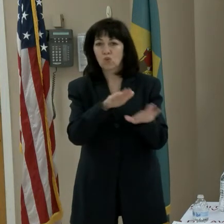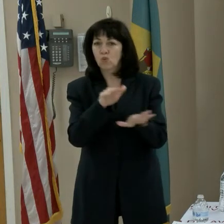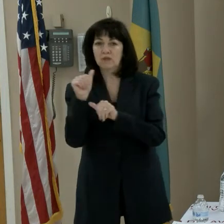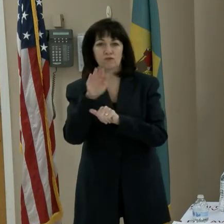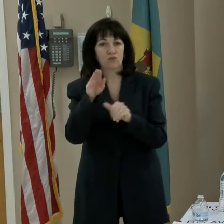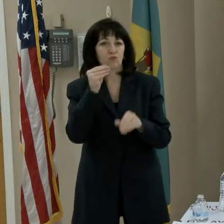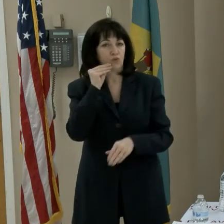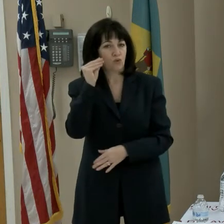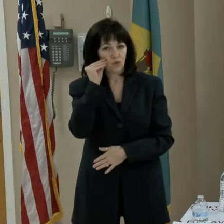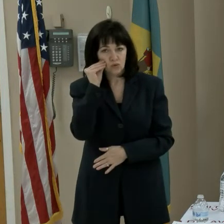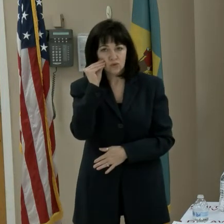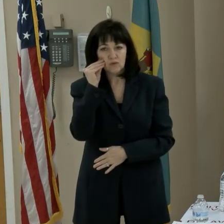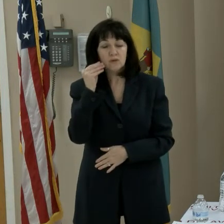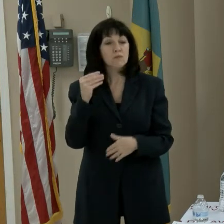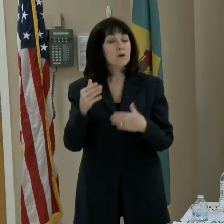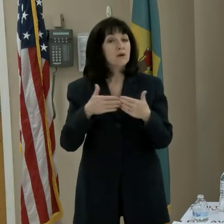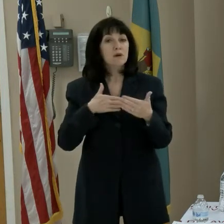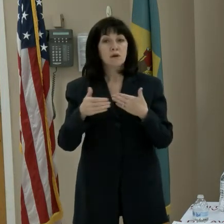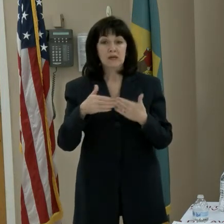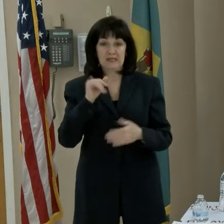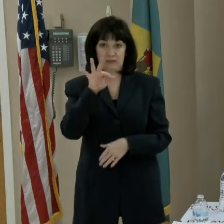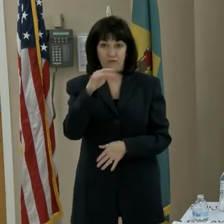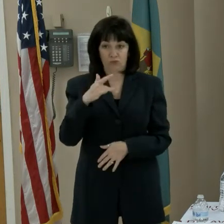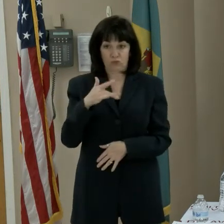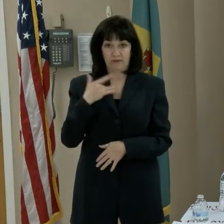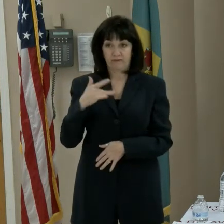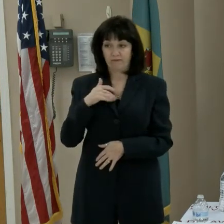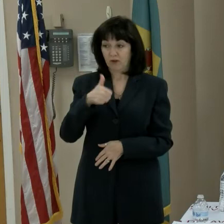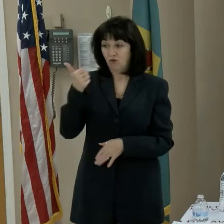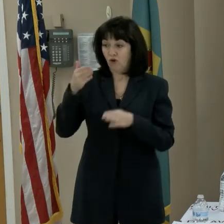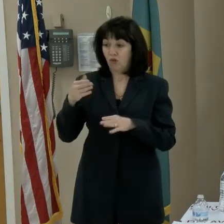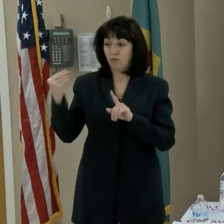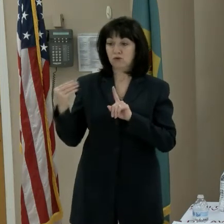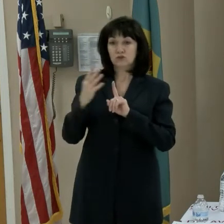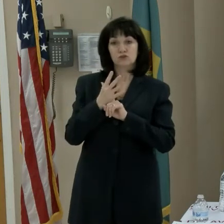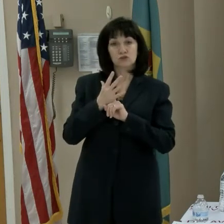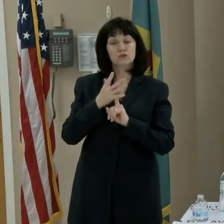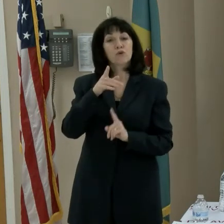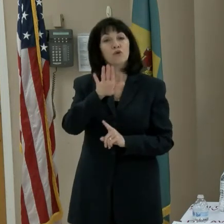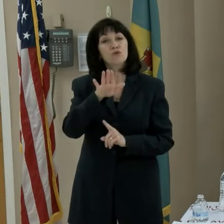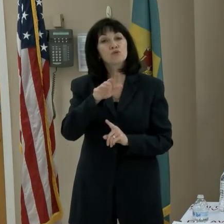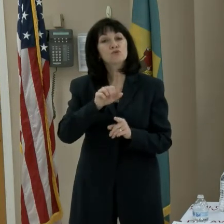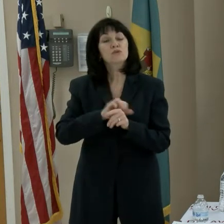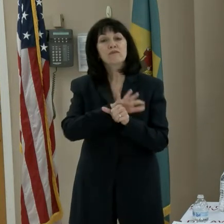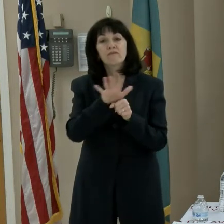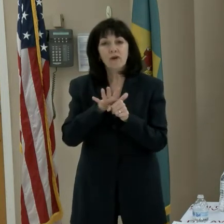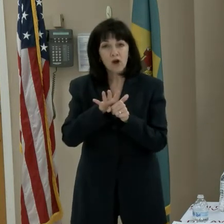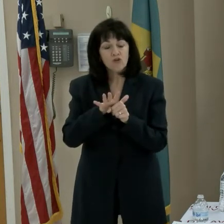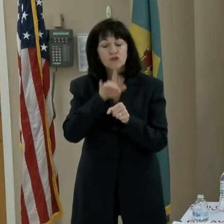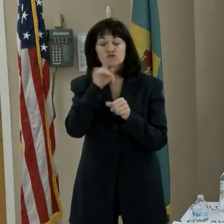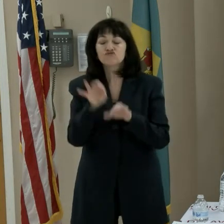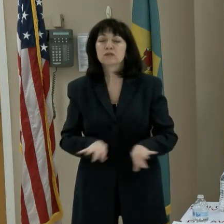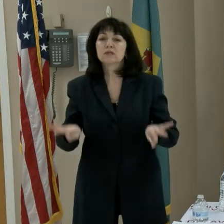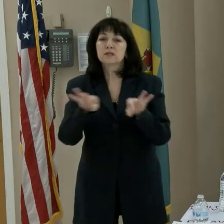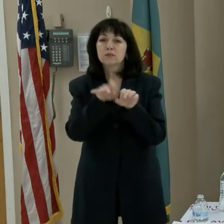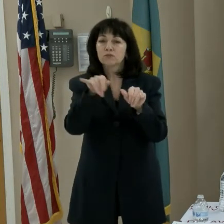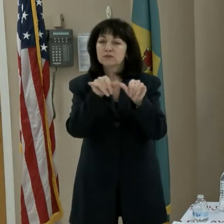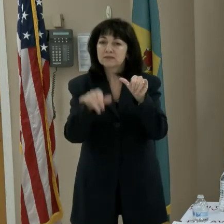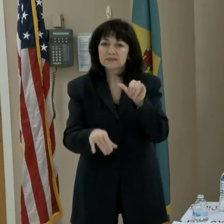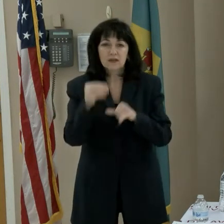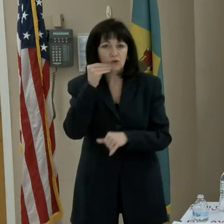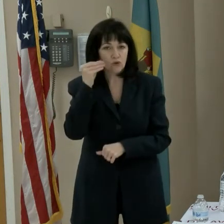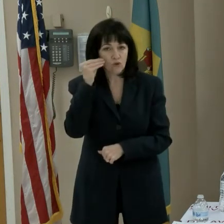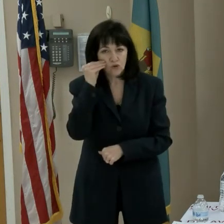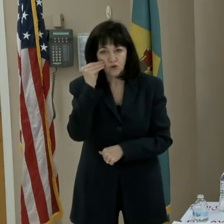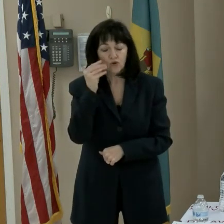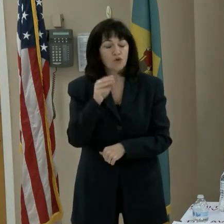think that you have been exposed to someone with coronavirus or not, it is critically important that you stay home. Do not go out